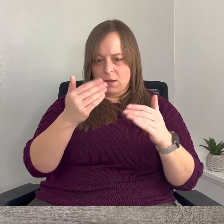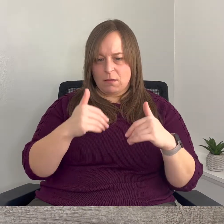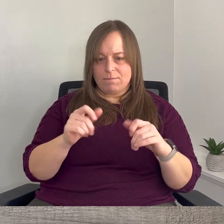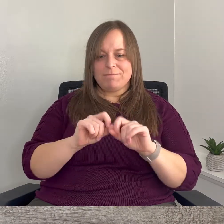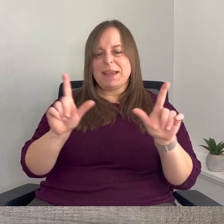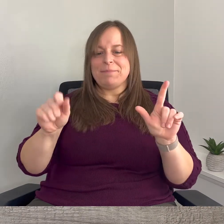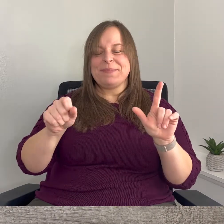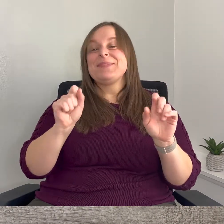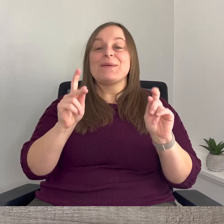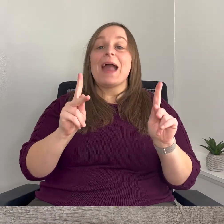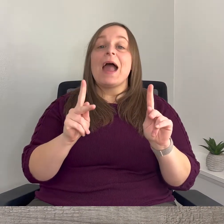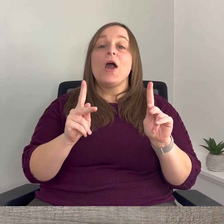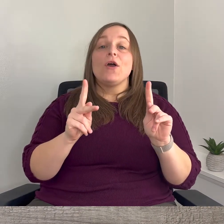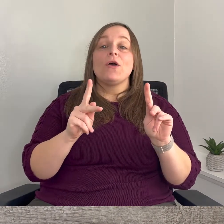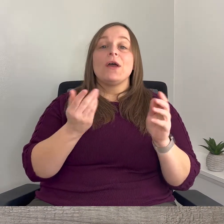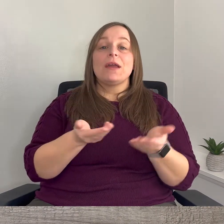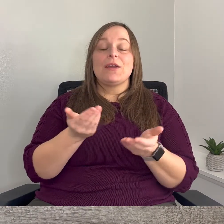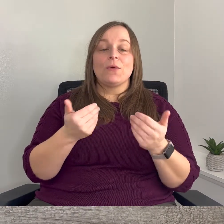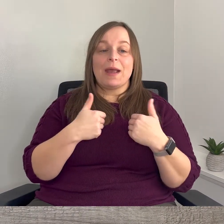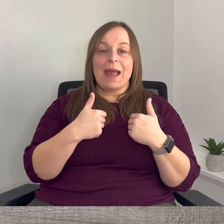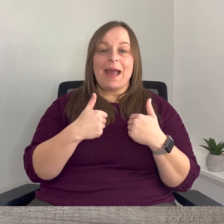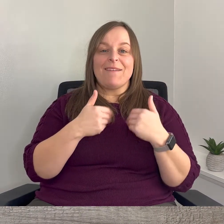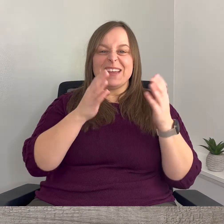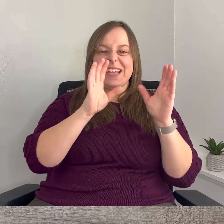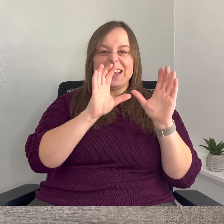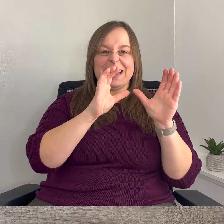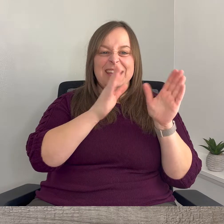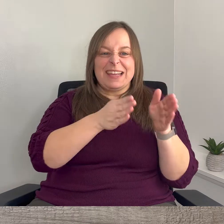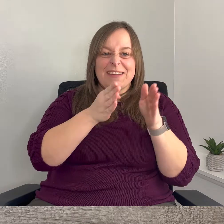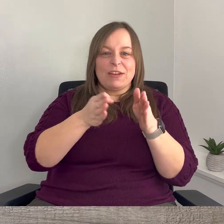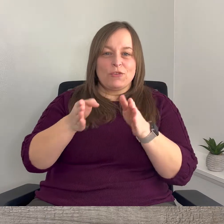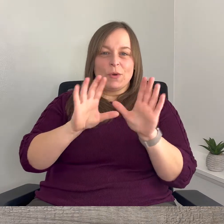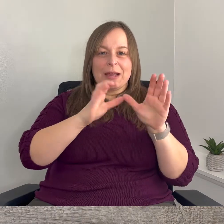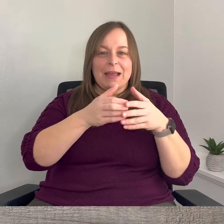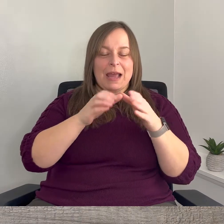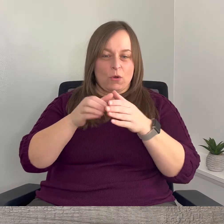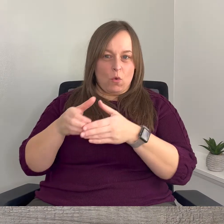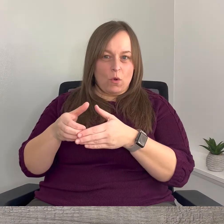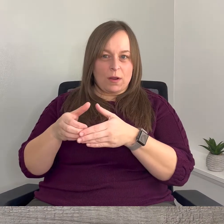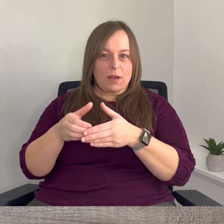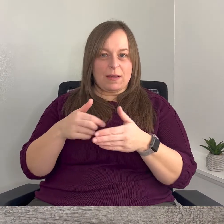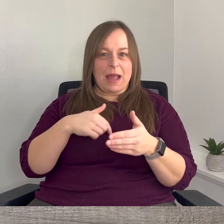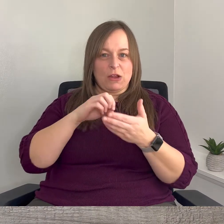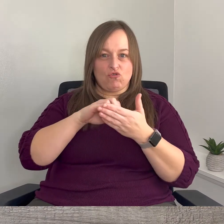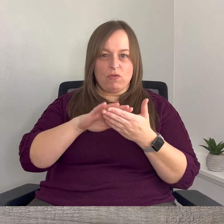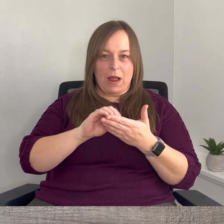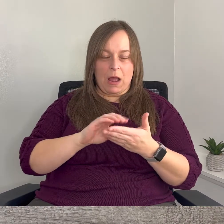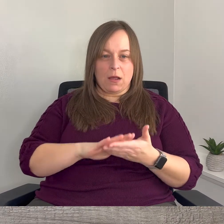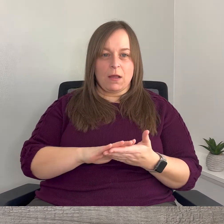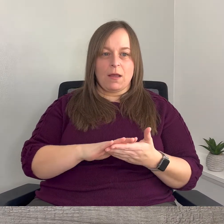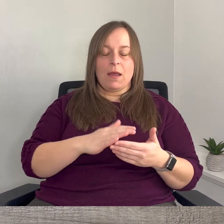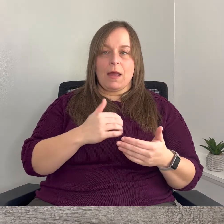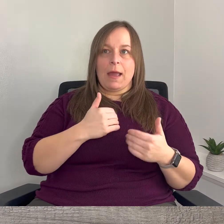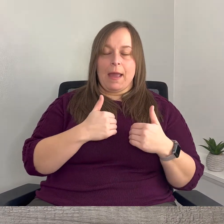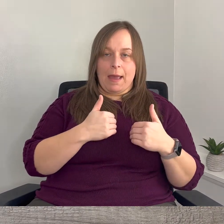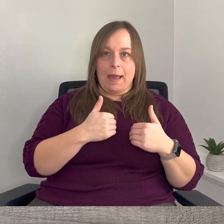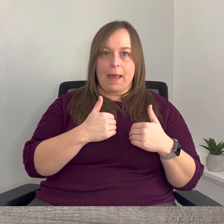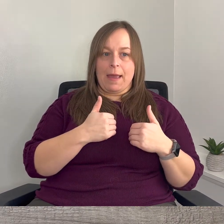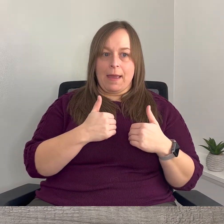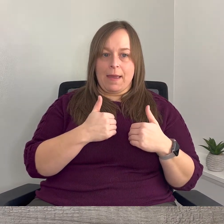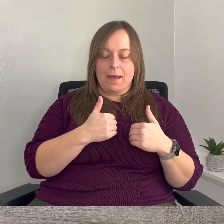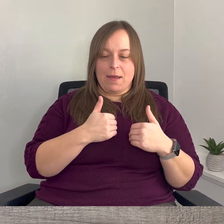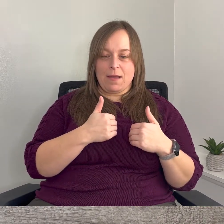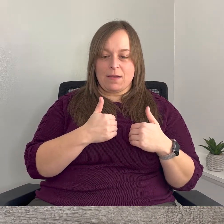I think we move on to here. Yeah. Okay. So here we have the individual categories that I track. So I